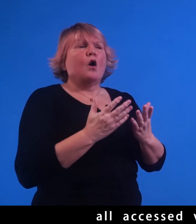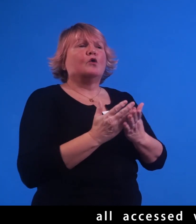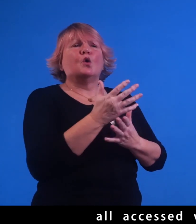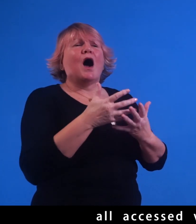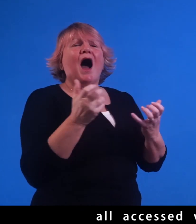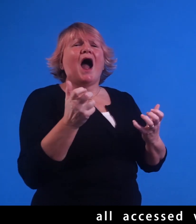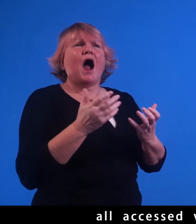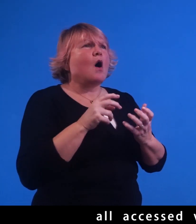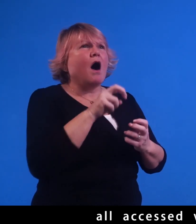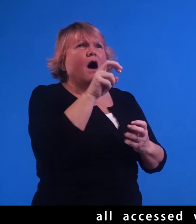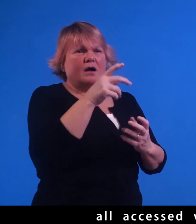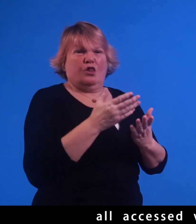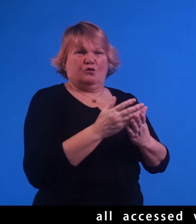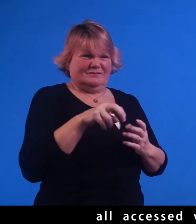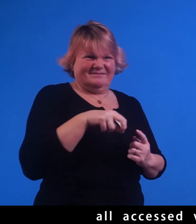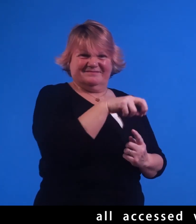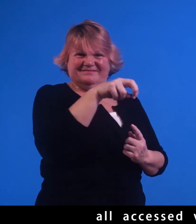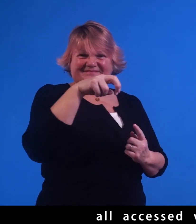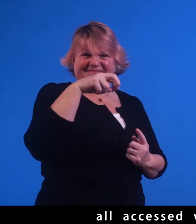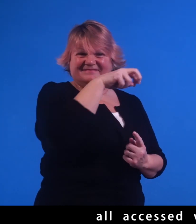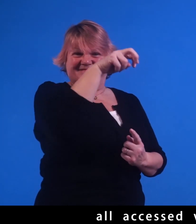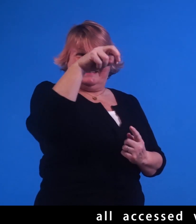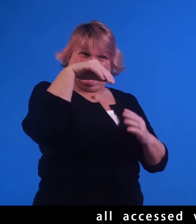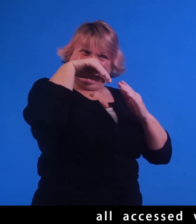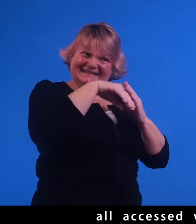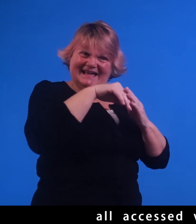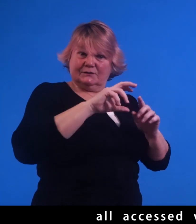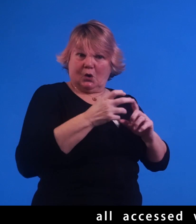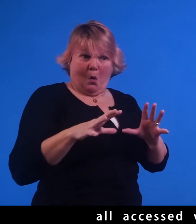all accessed via turnpike staircases embedded in the stonework.